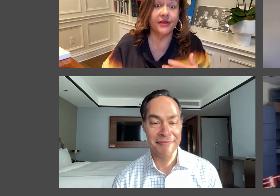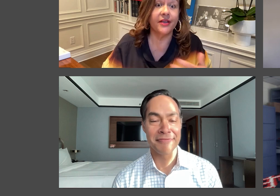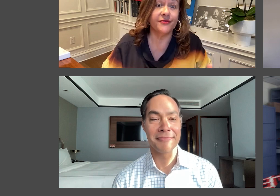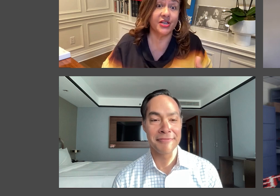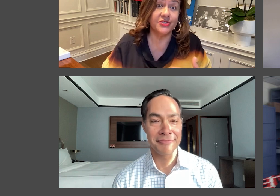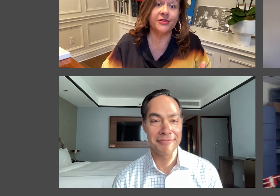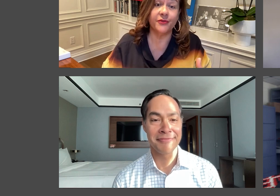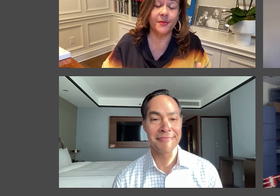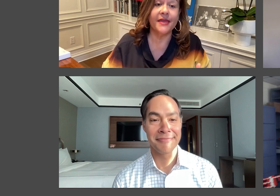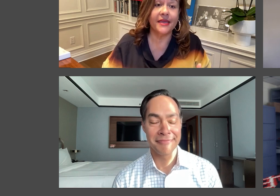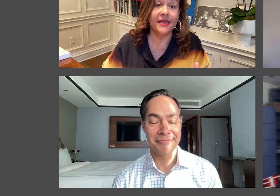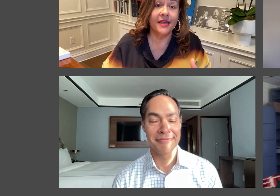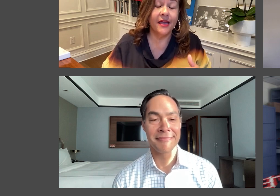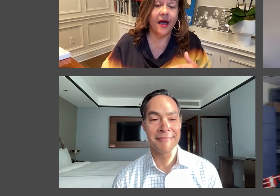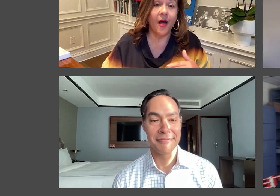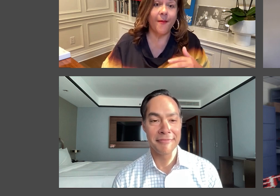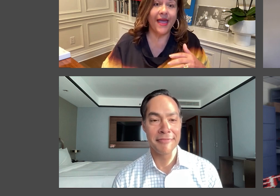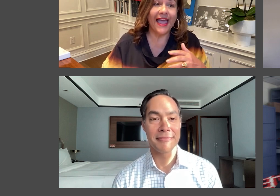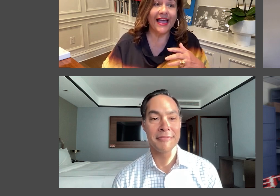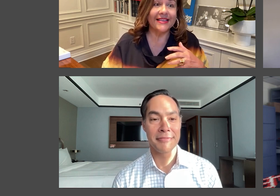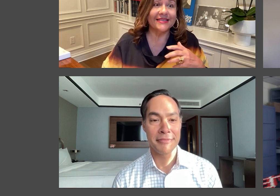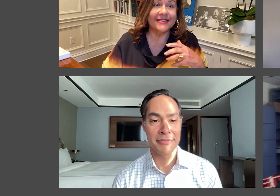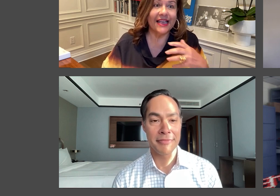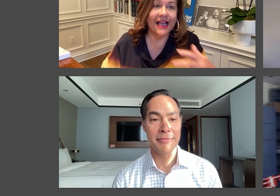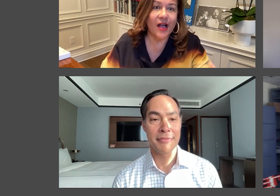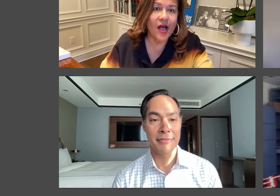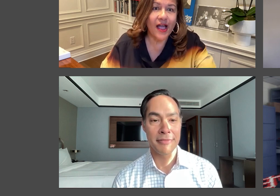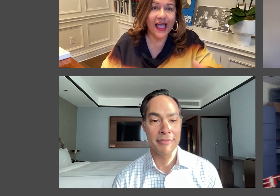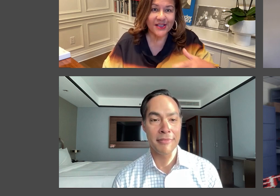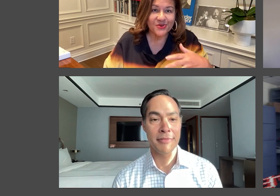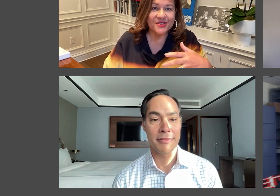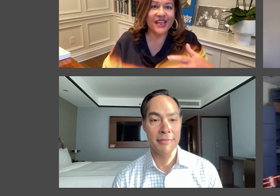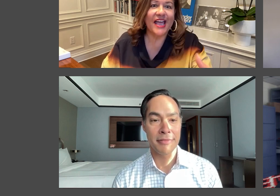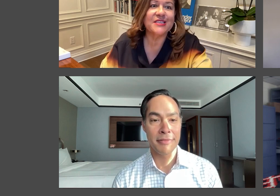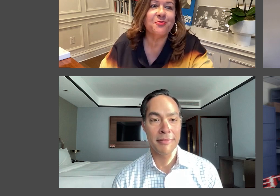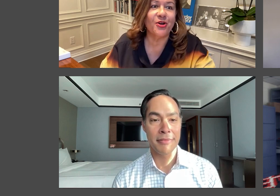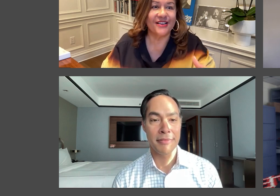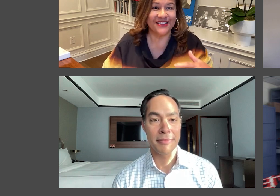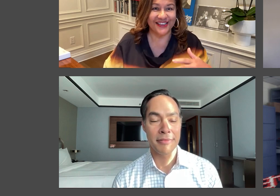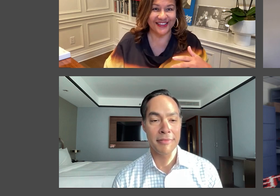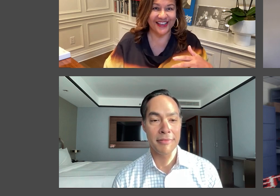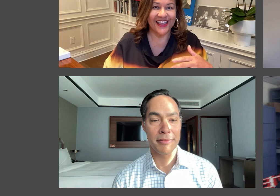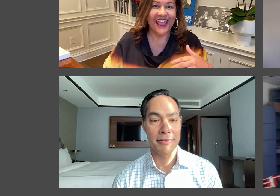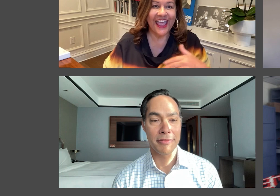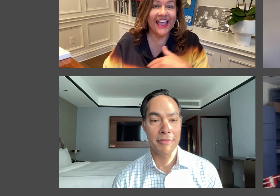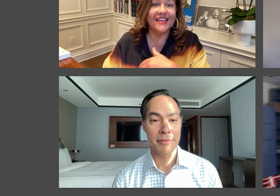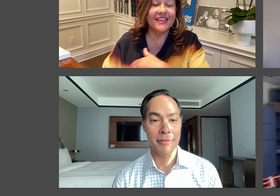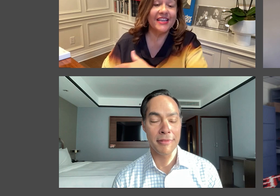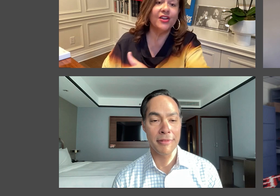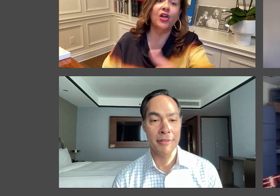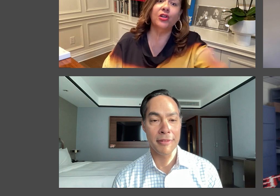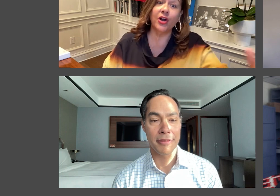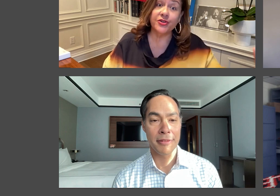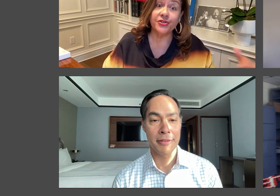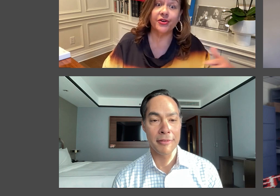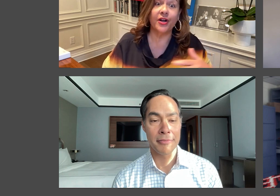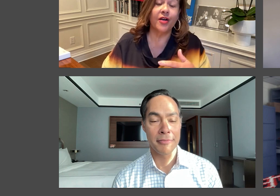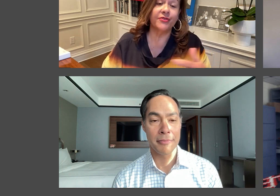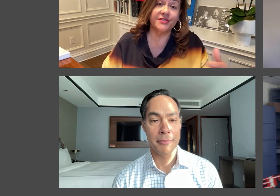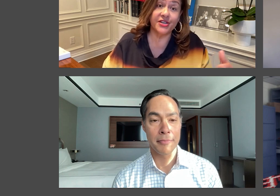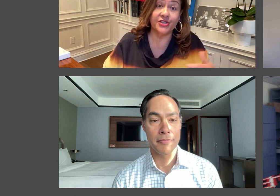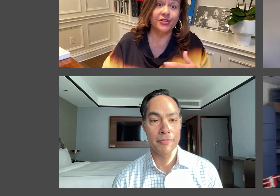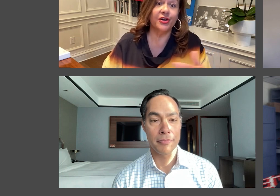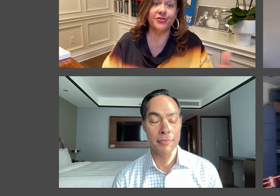was also very life-changing for me, as you say, as process. And in a